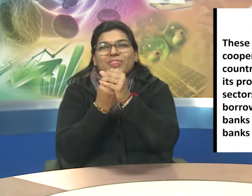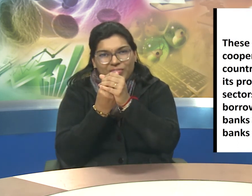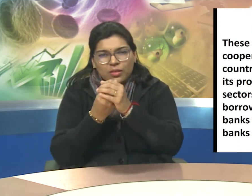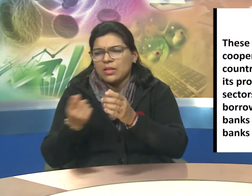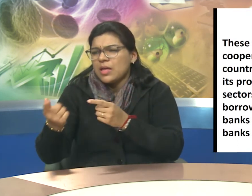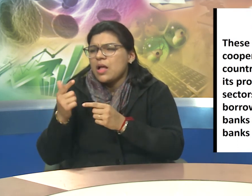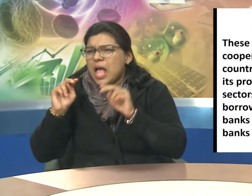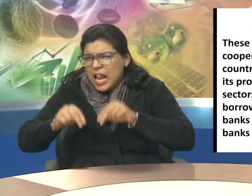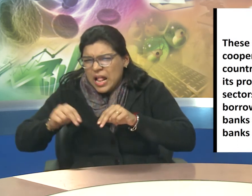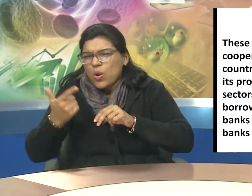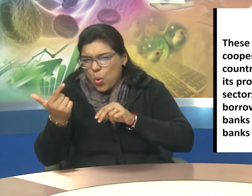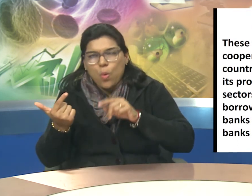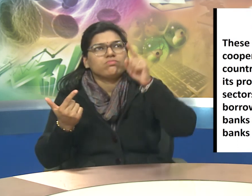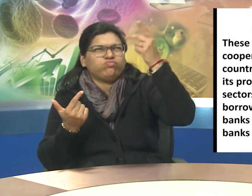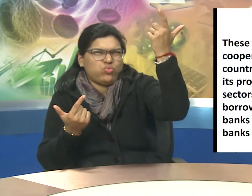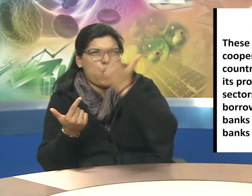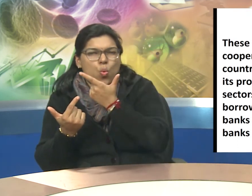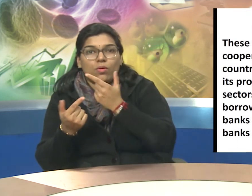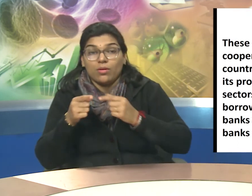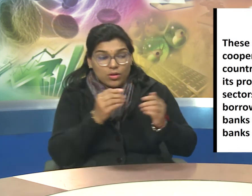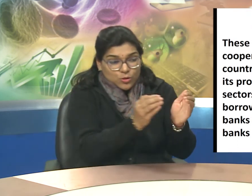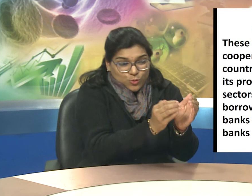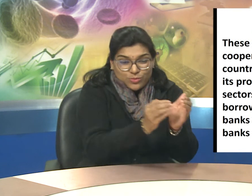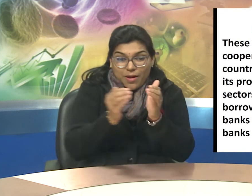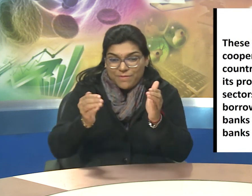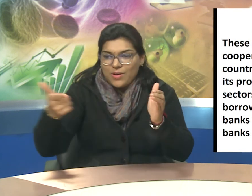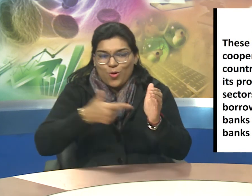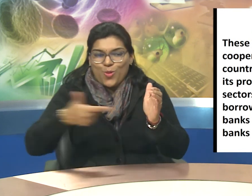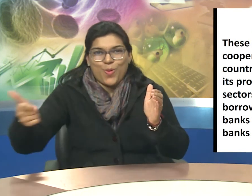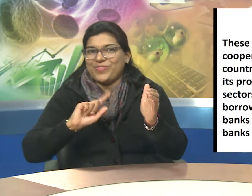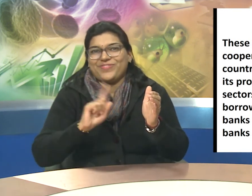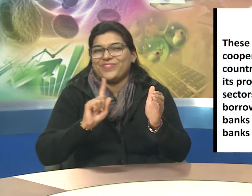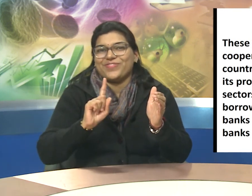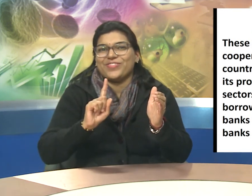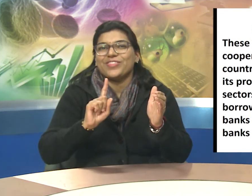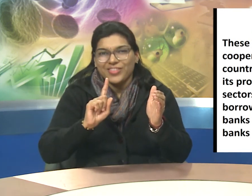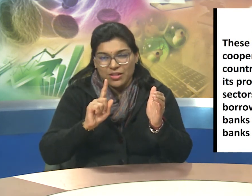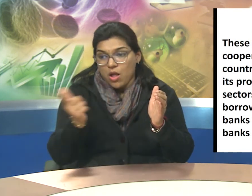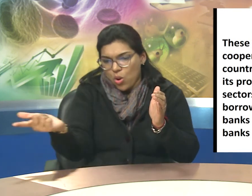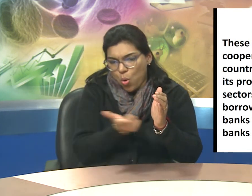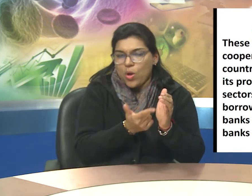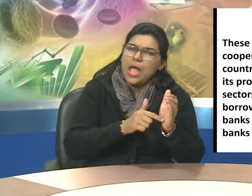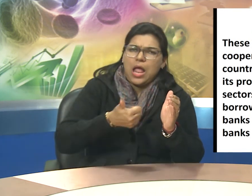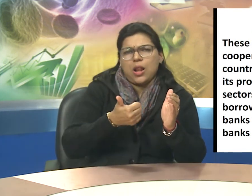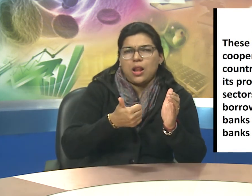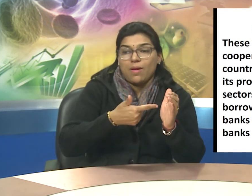mobilize funds and they also help in its proper channelization among various sectors.